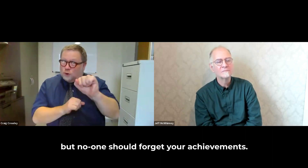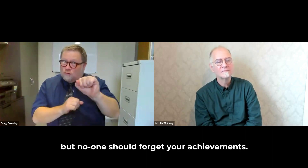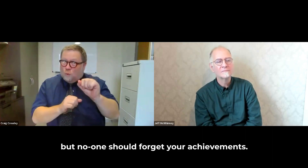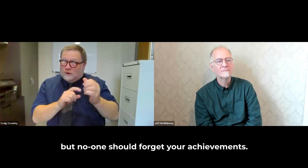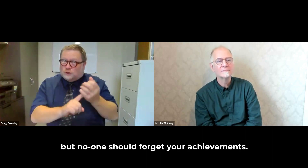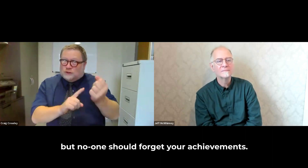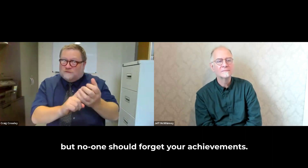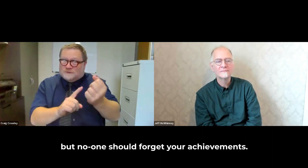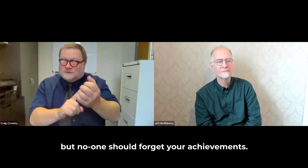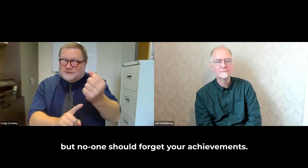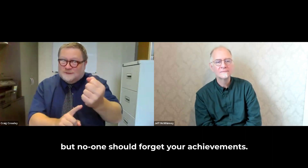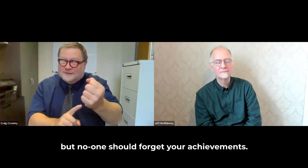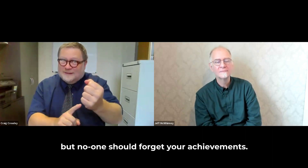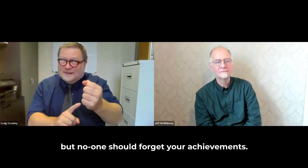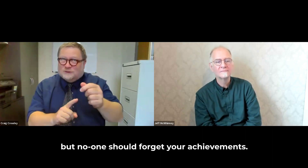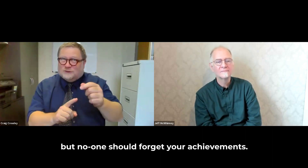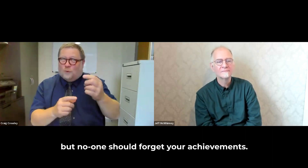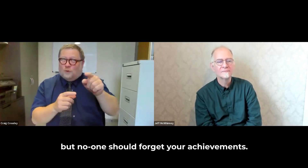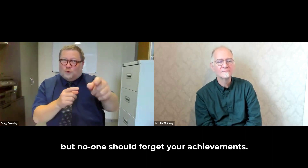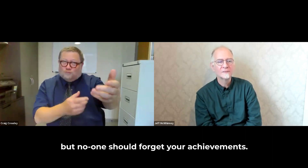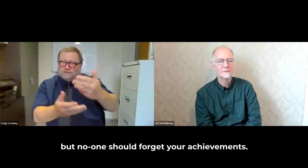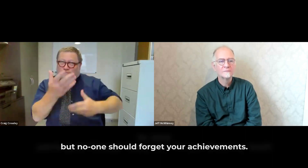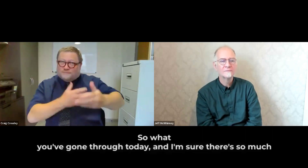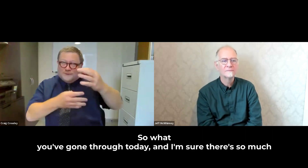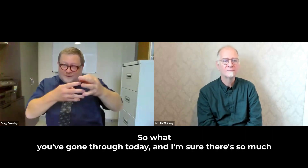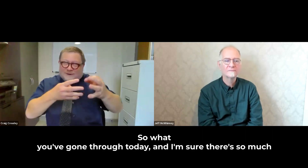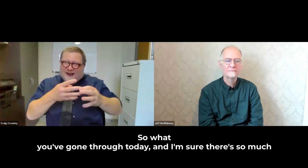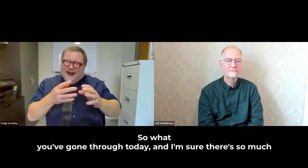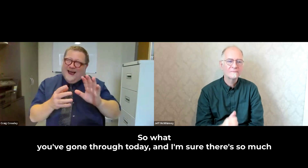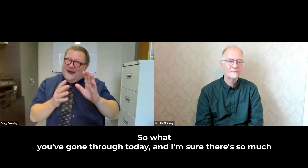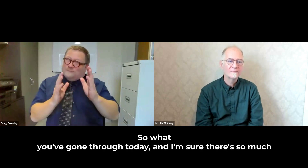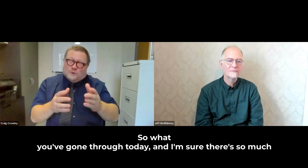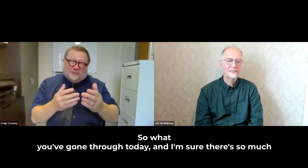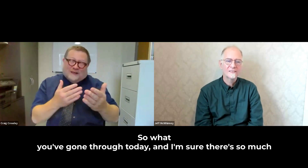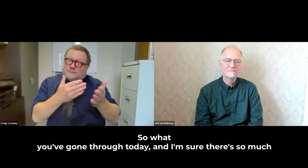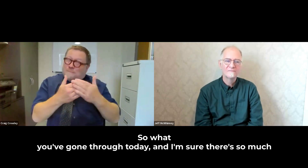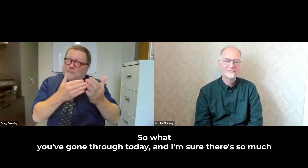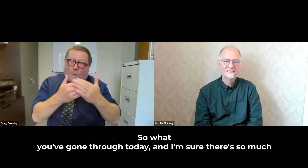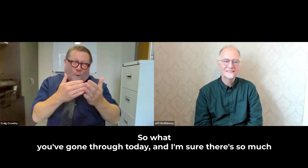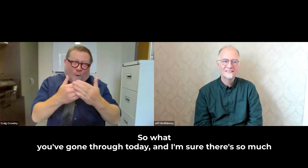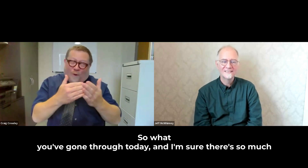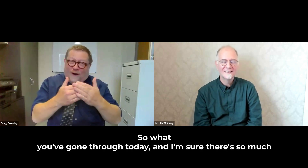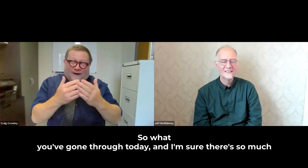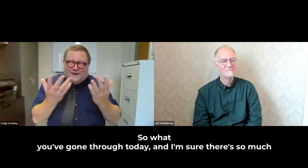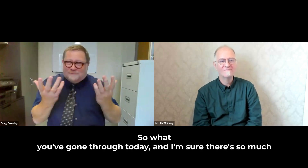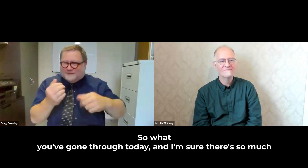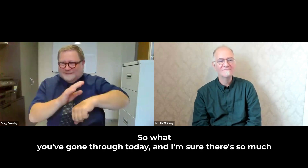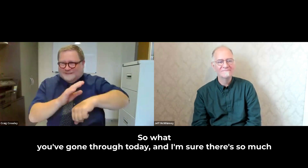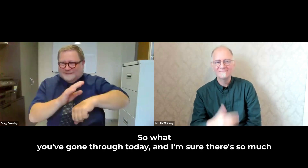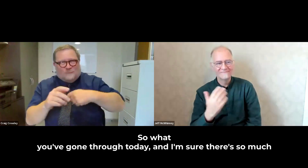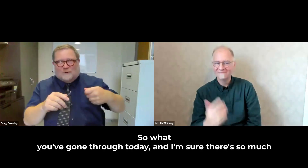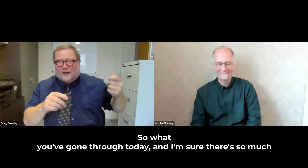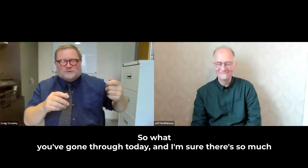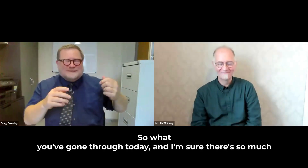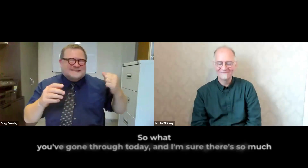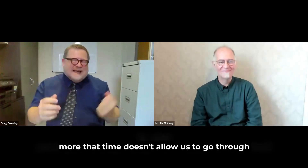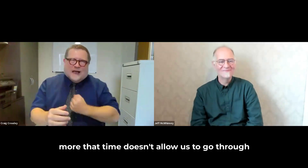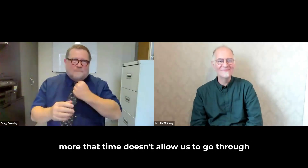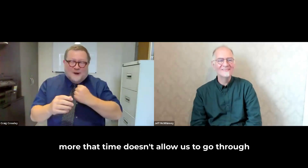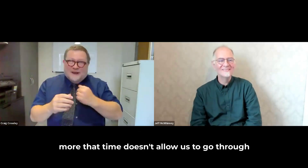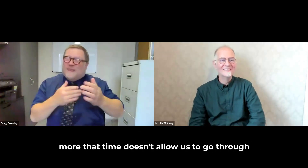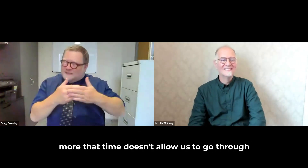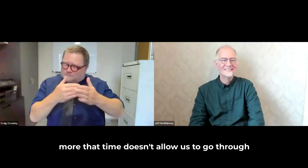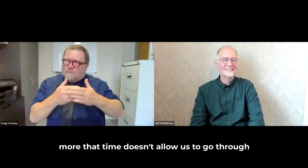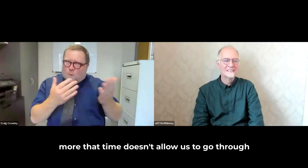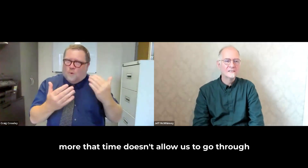should forget your achievements. So what you've gone through today, I'm sure there's so much